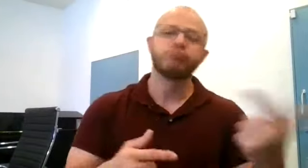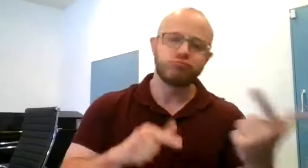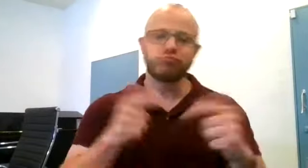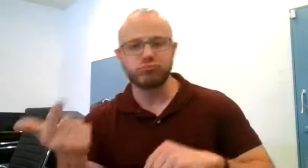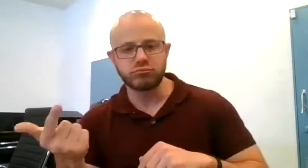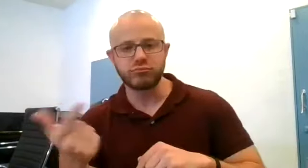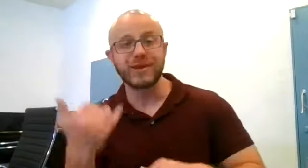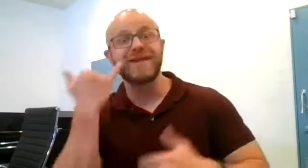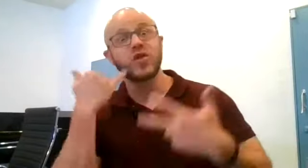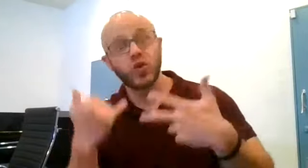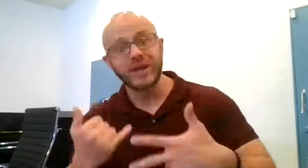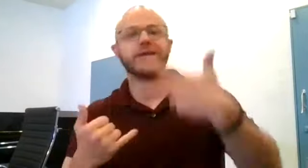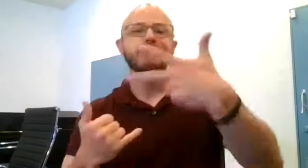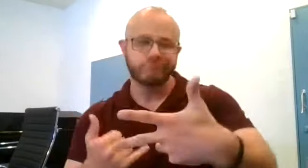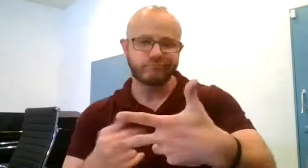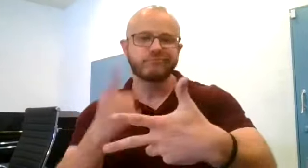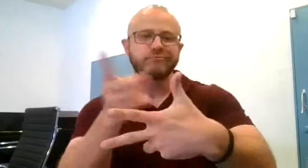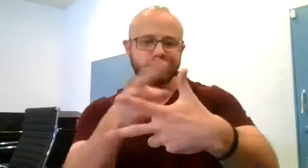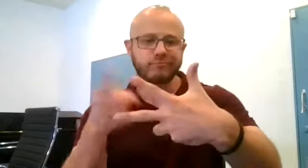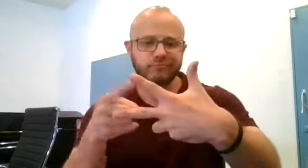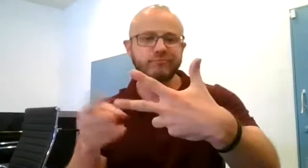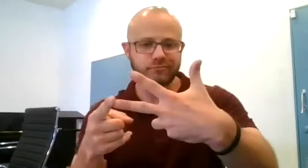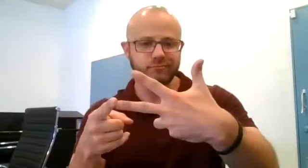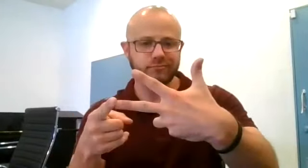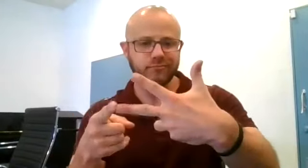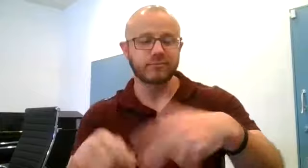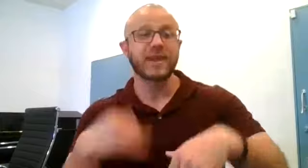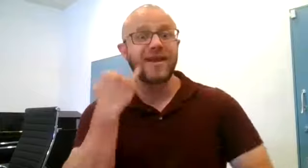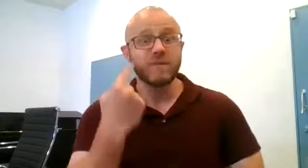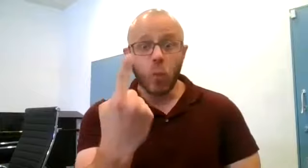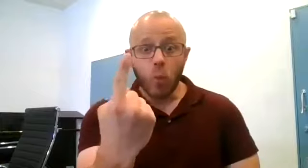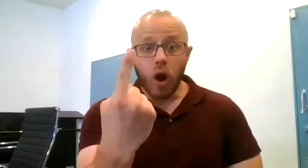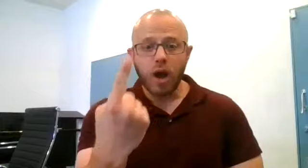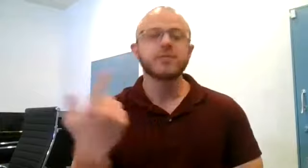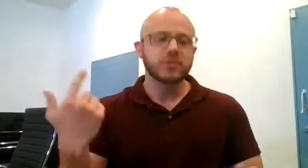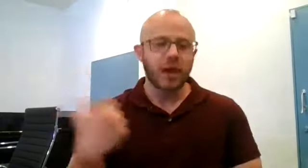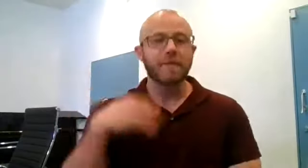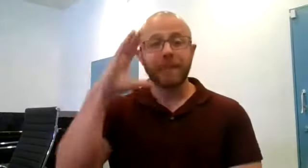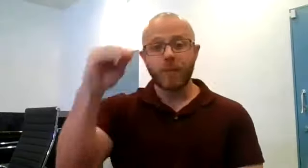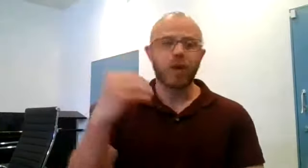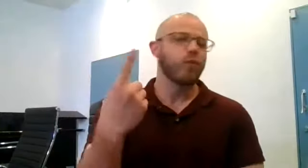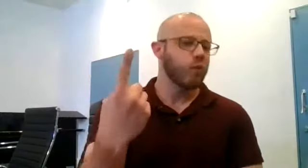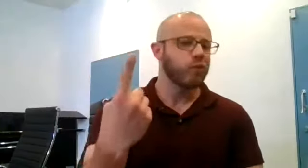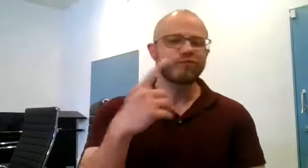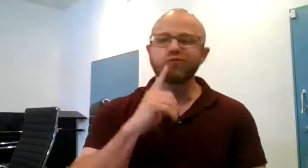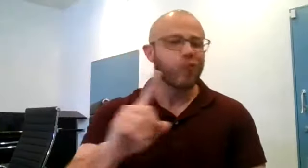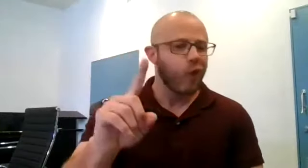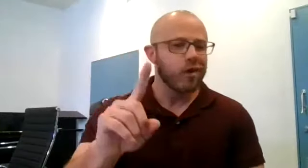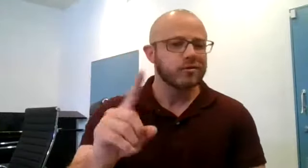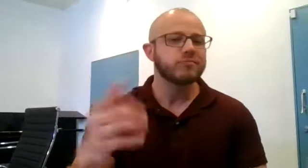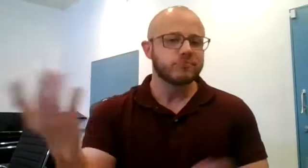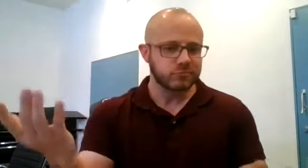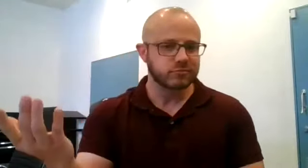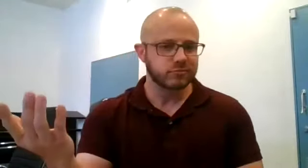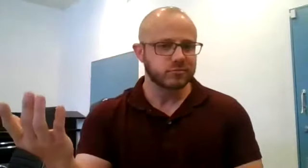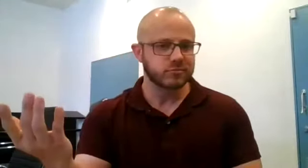2 children, you just go right, left, or left, right. If you have 3 children, you show the 3 hand. If I have one, you just show one and you say